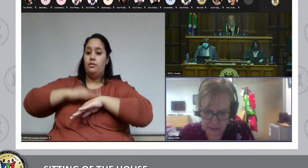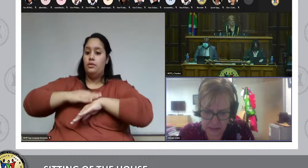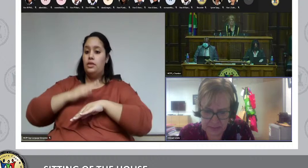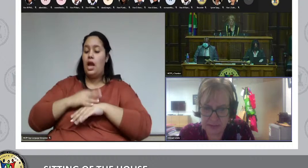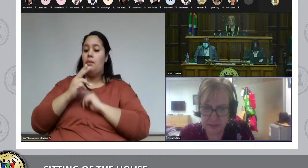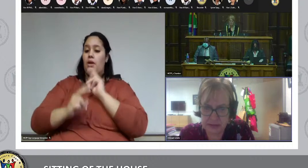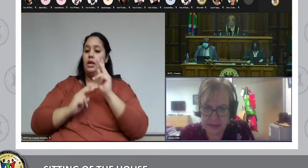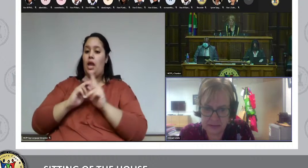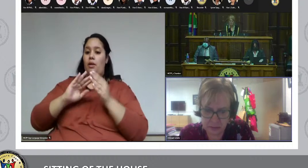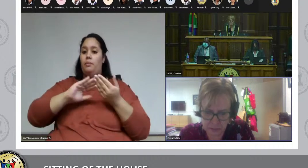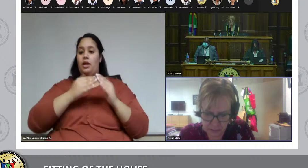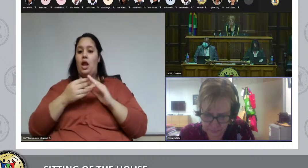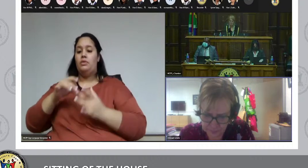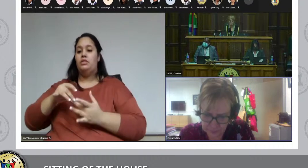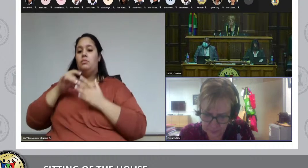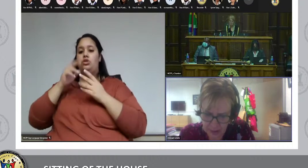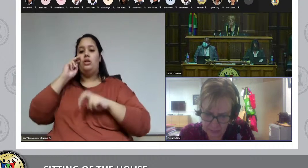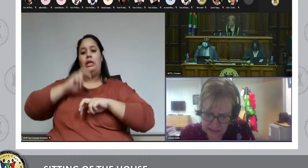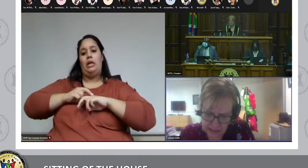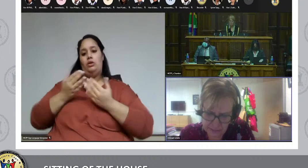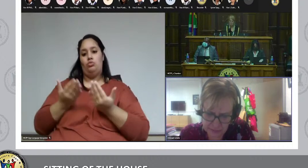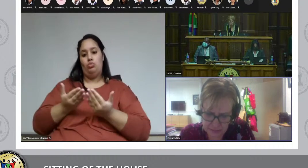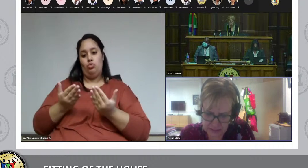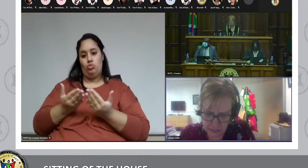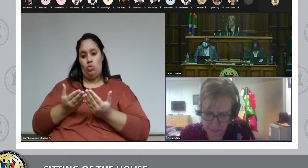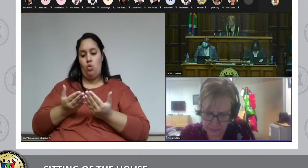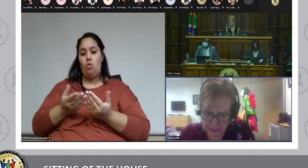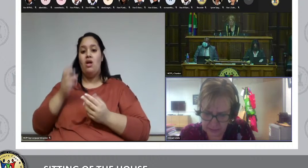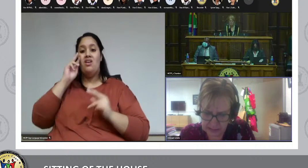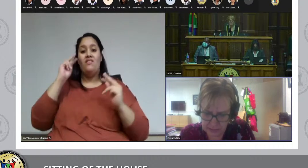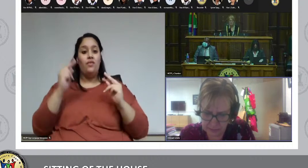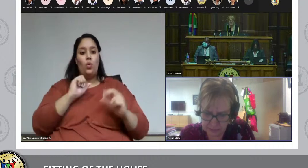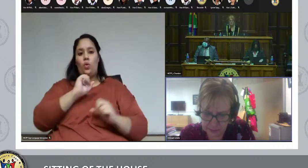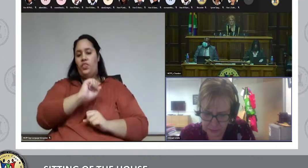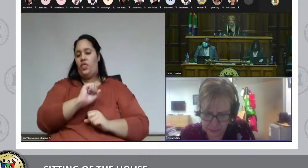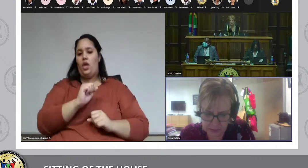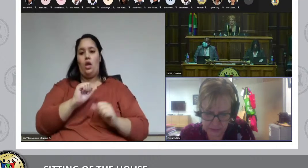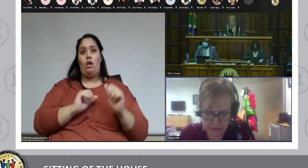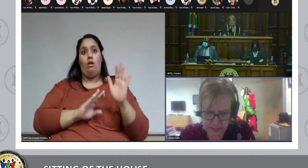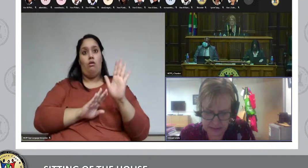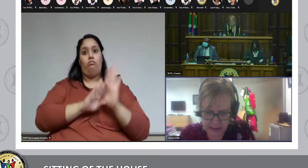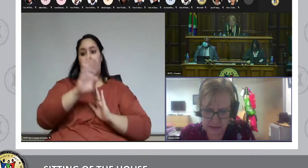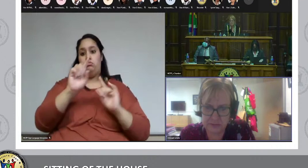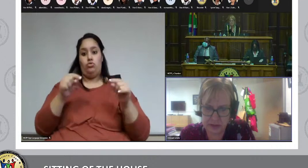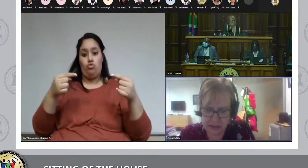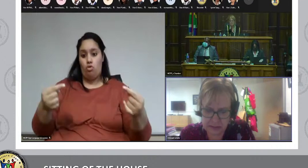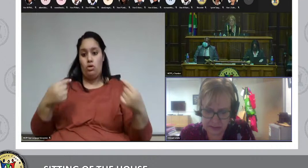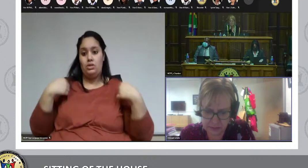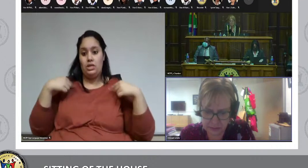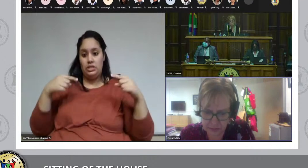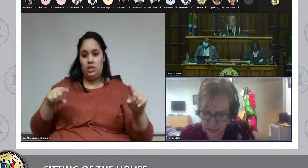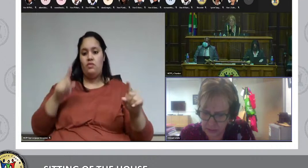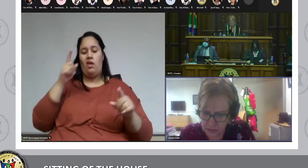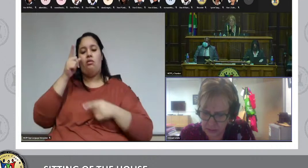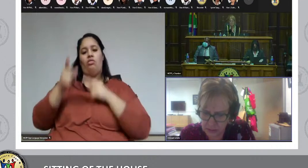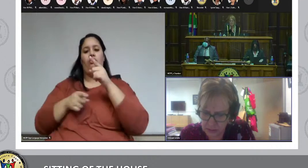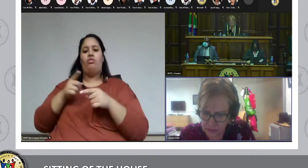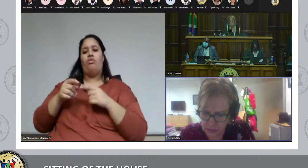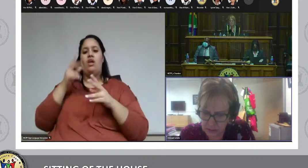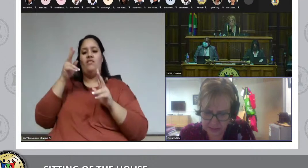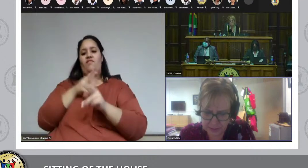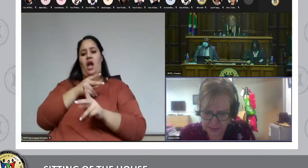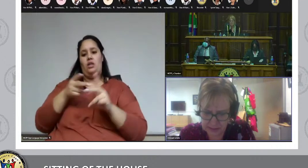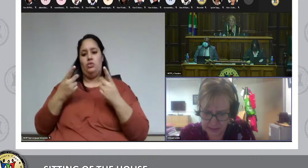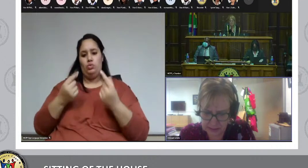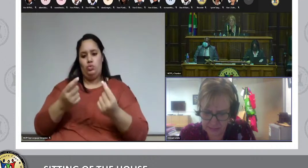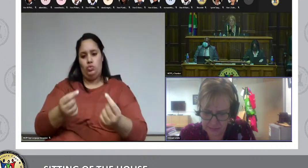repurposed into a special needs school. When their views did not prevail, some of them resorted to intimidation and violence in this regard, resulting